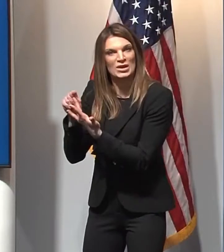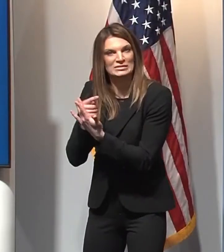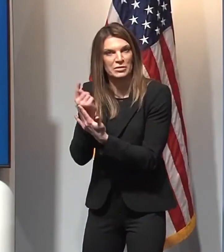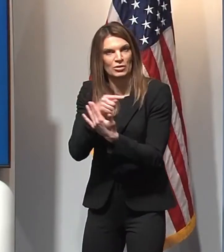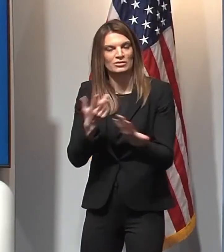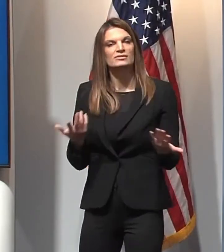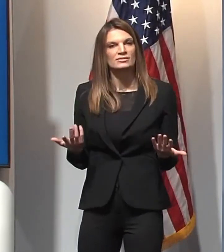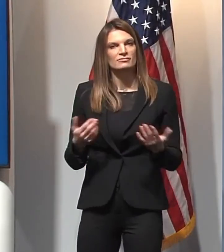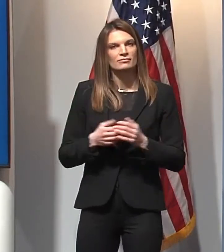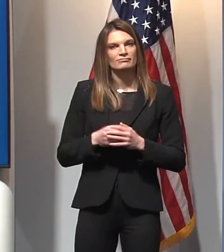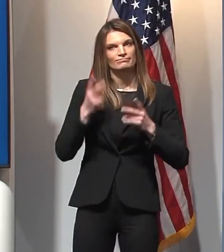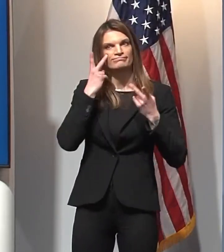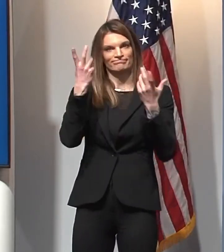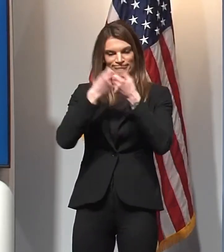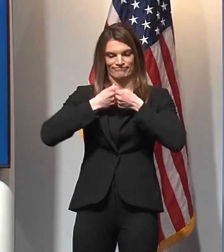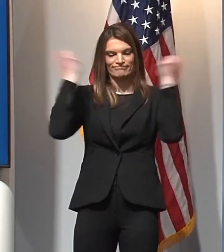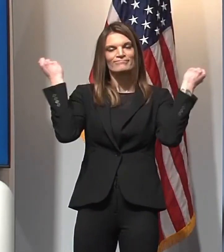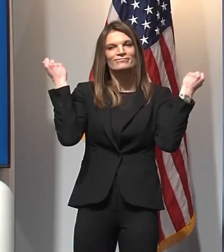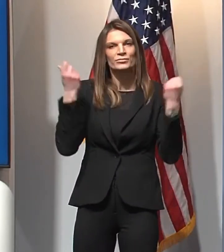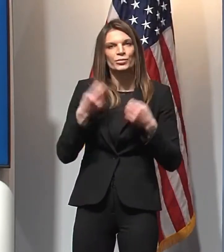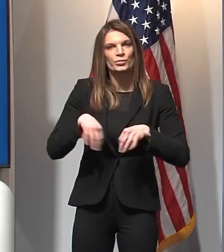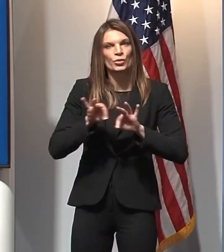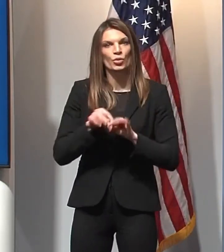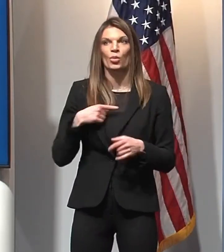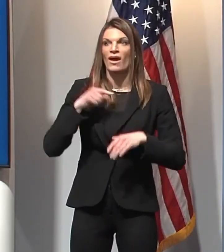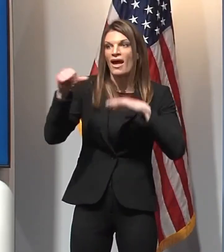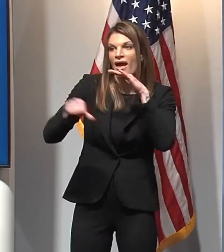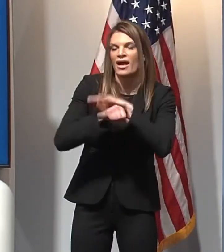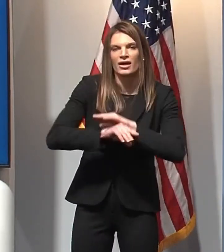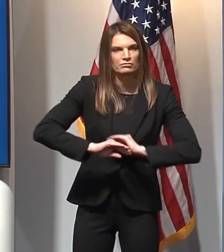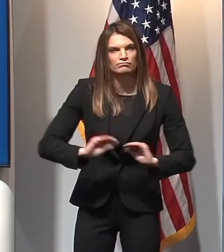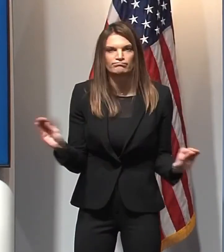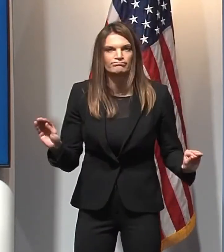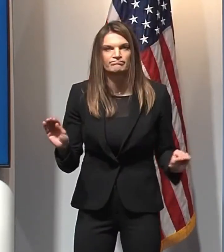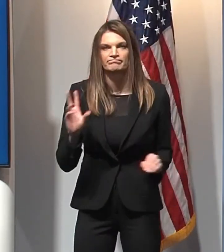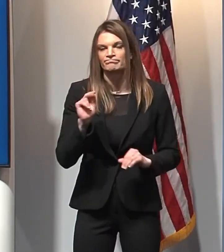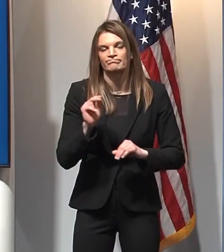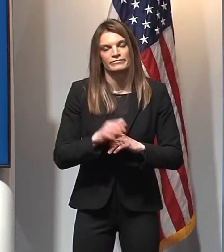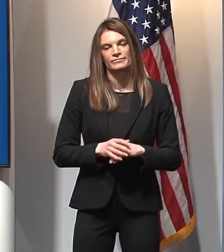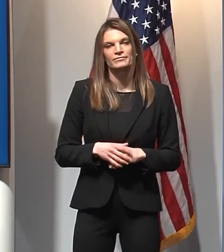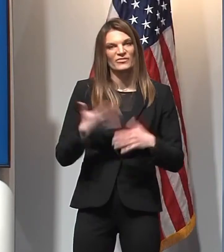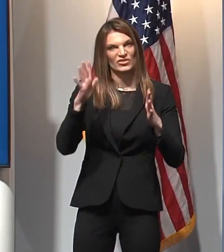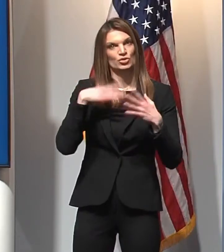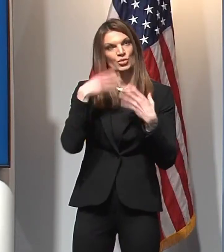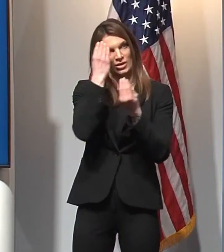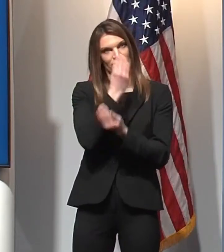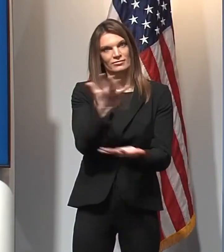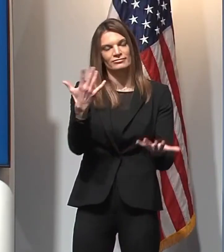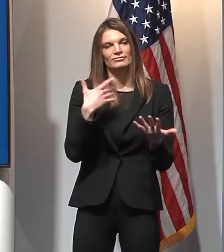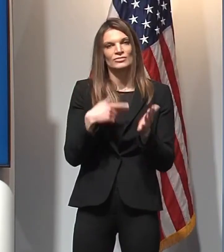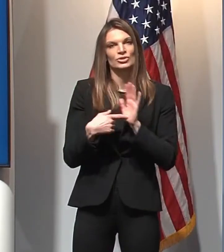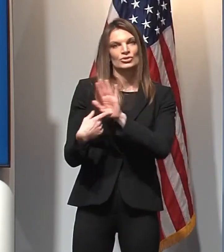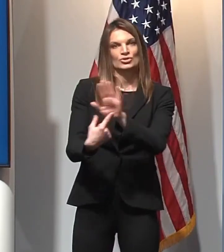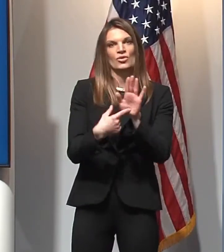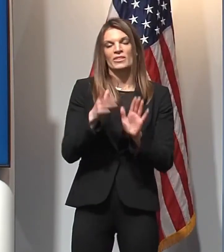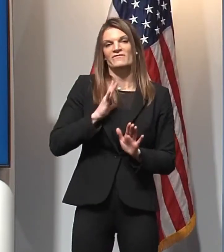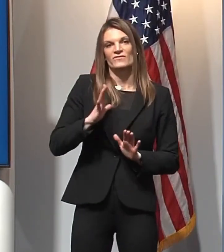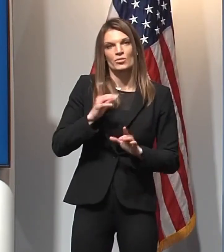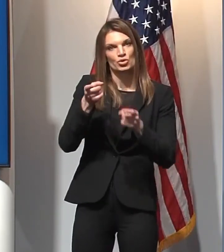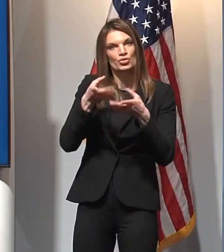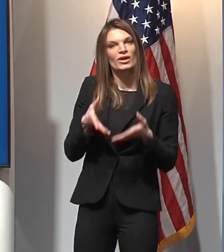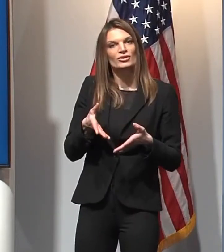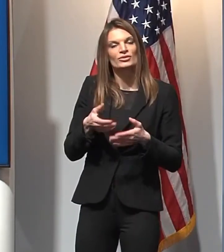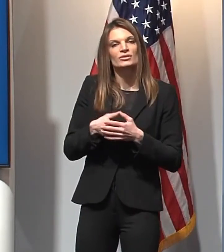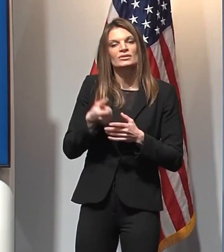important, and, we don't have anything to hide. We released we released former director from